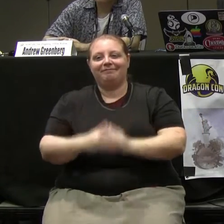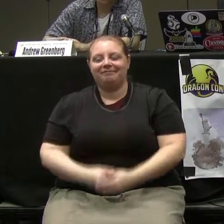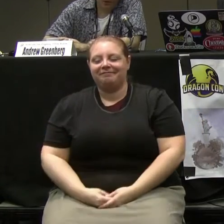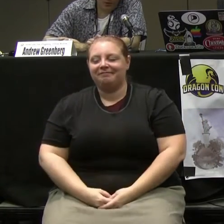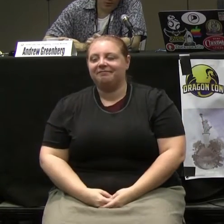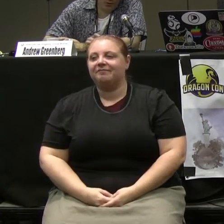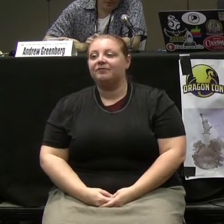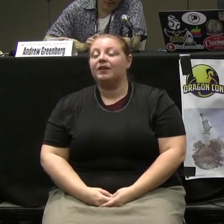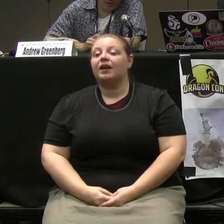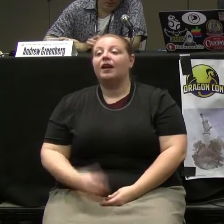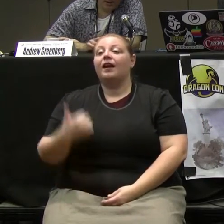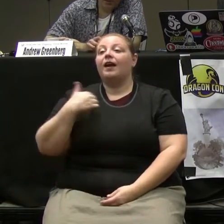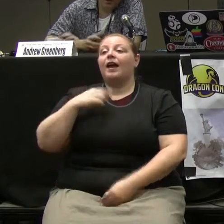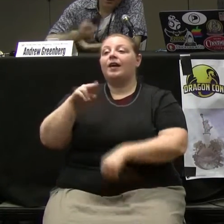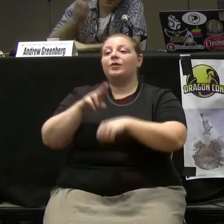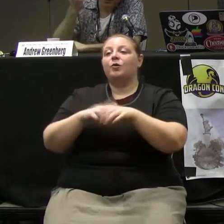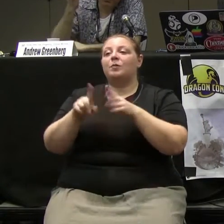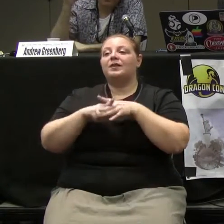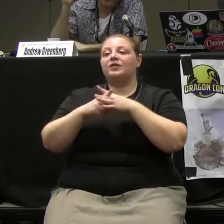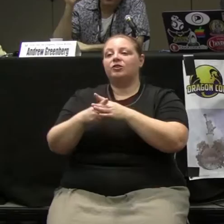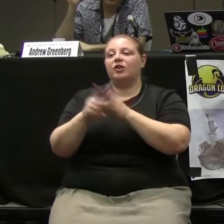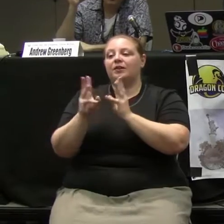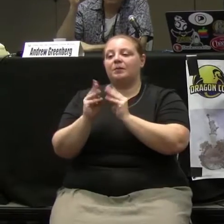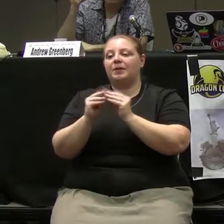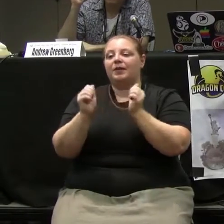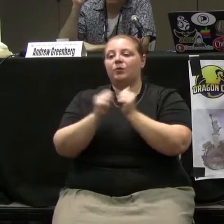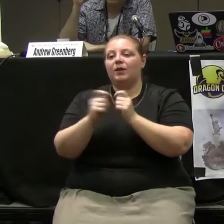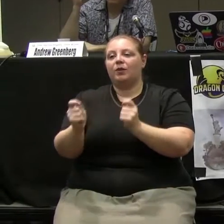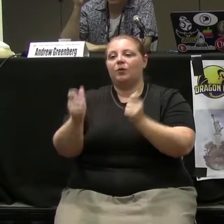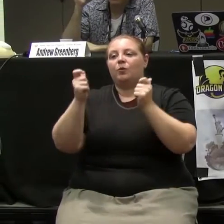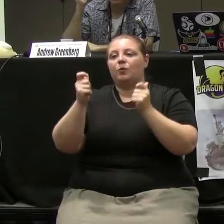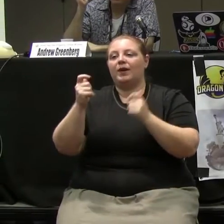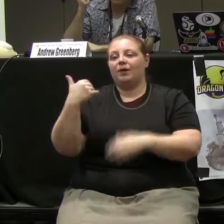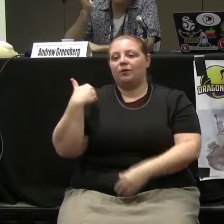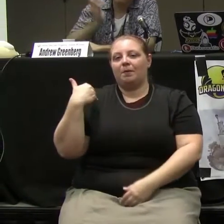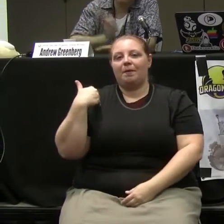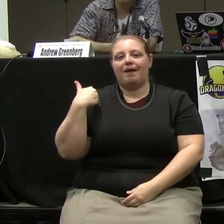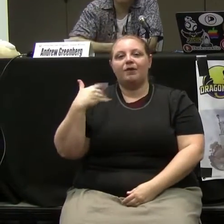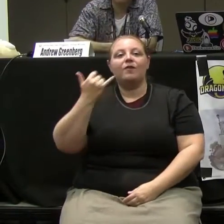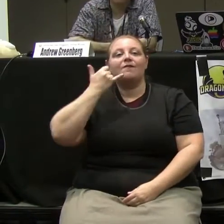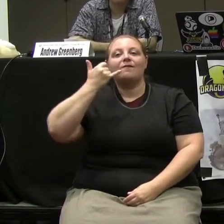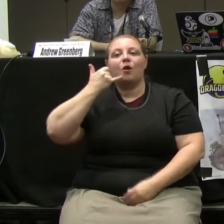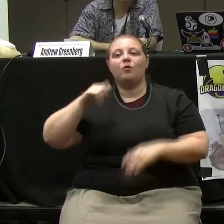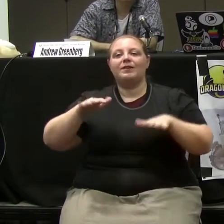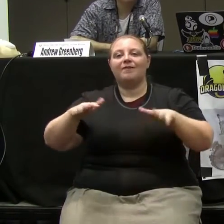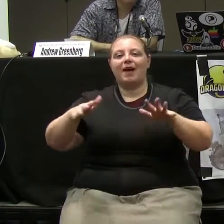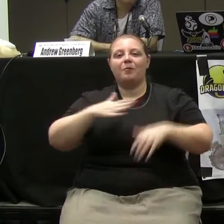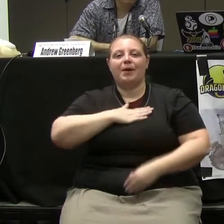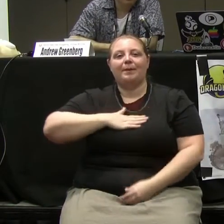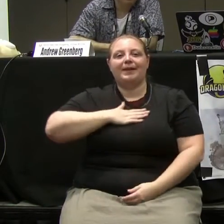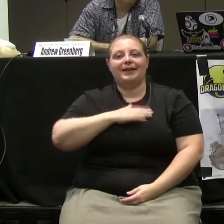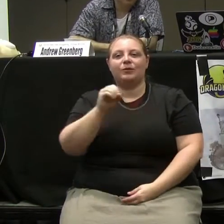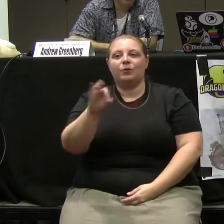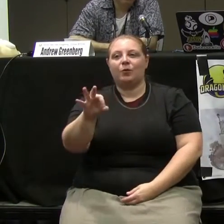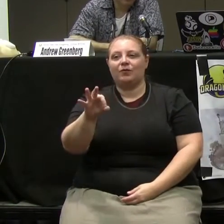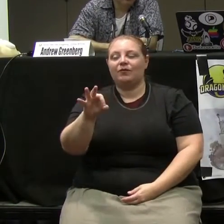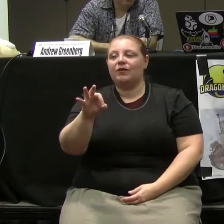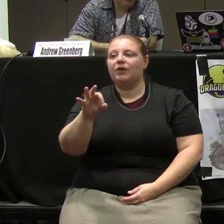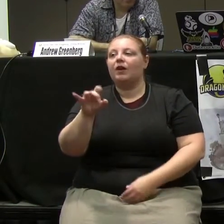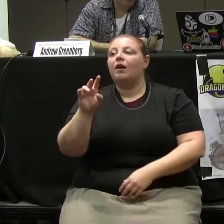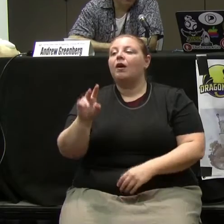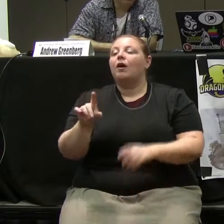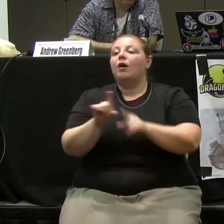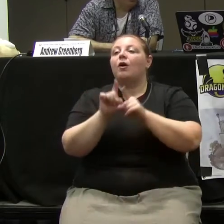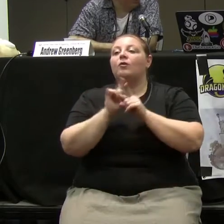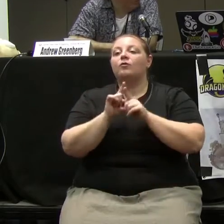All right, so I usually start sessions with the quick reminder, please on vibrator off if you'd be so kind. Second, this is